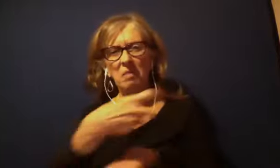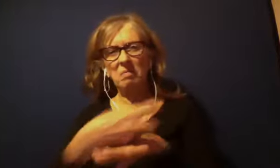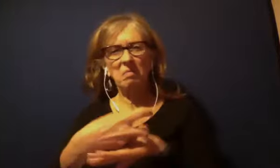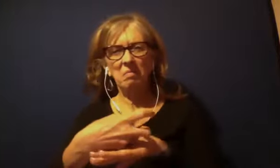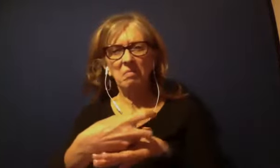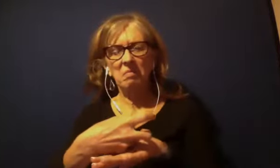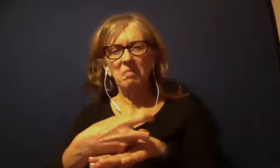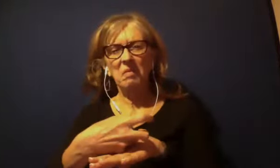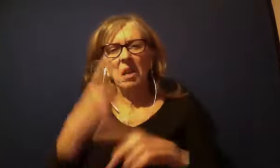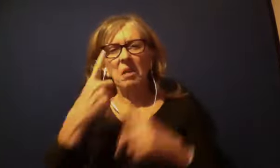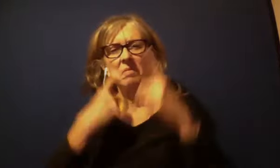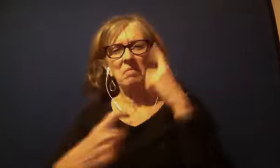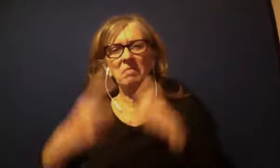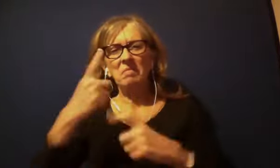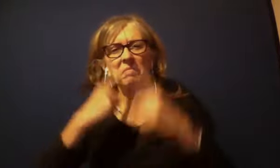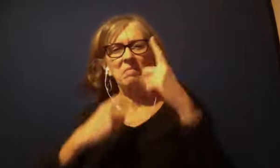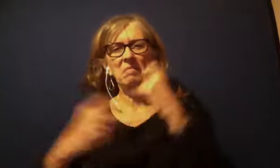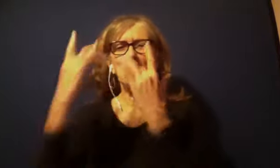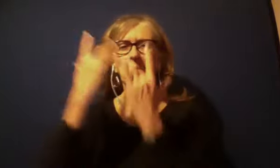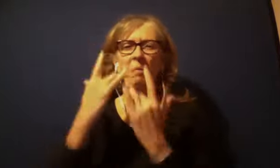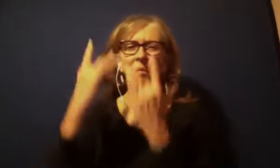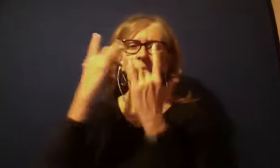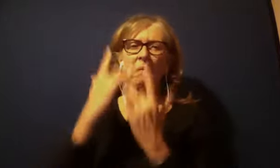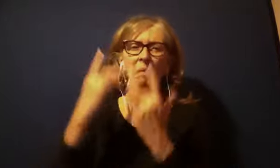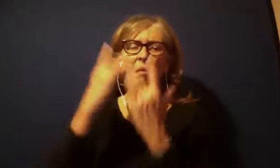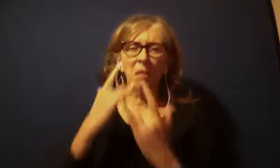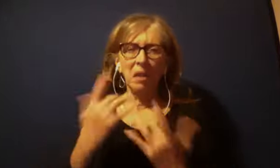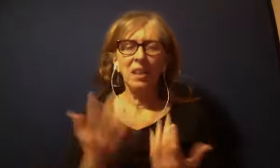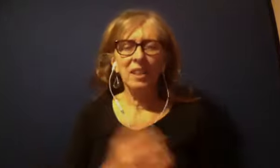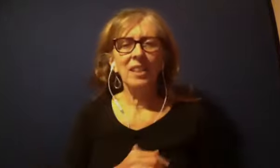having a self-pity party with me, myself and I, and,